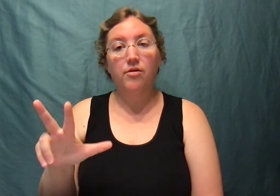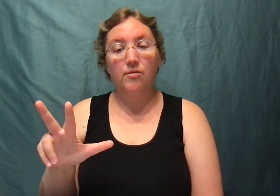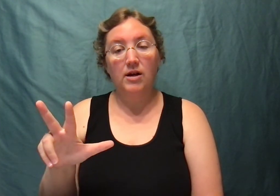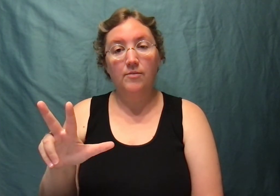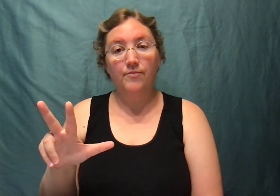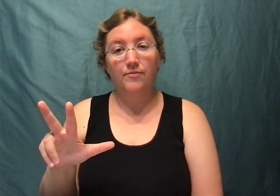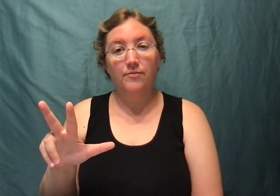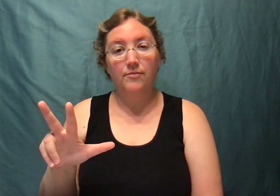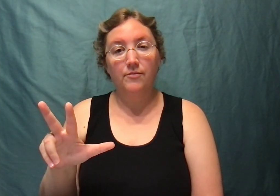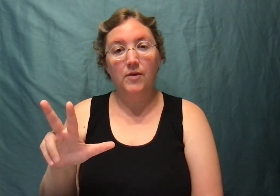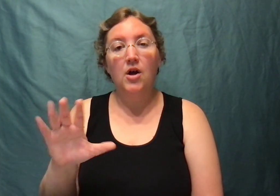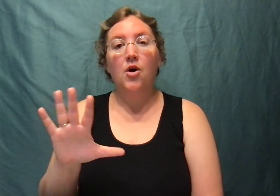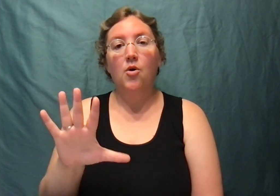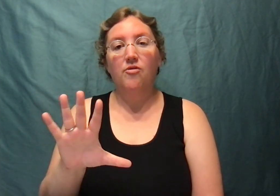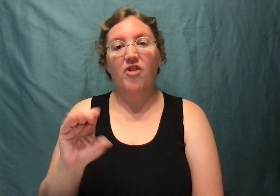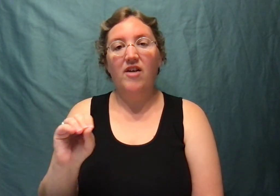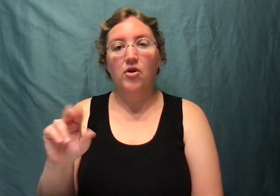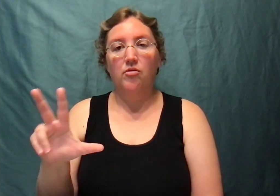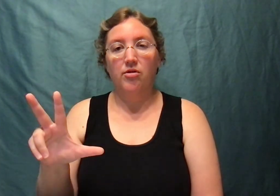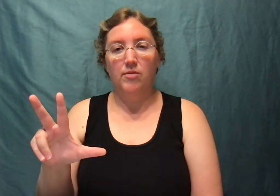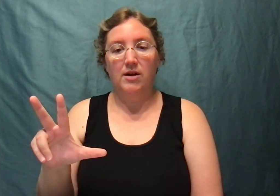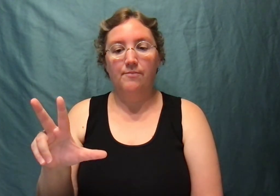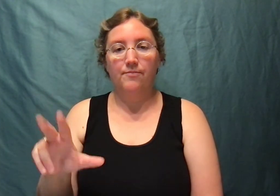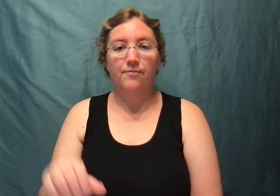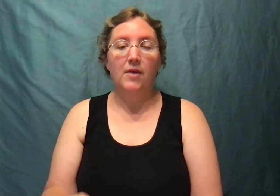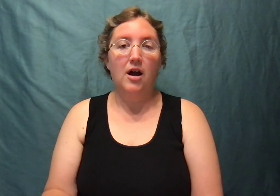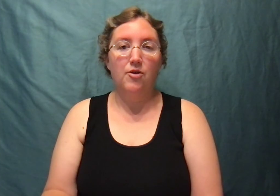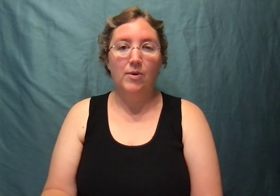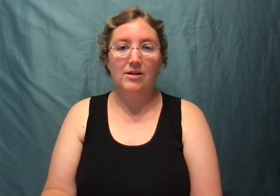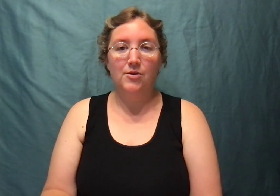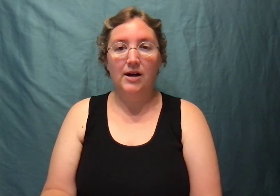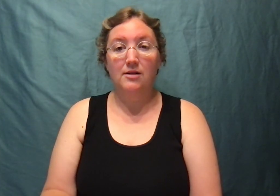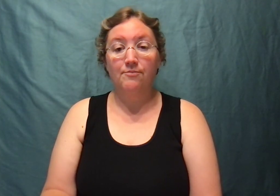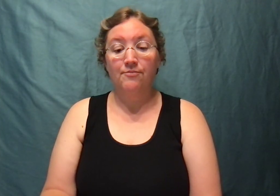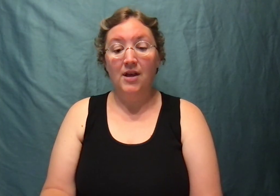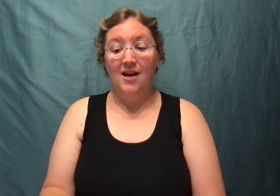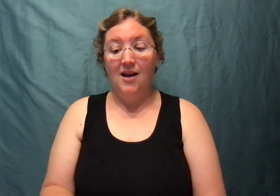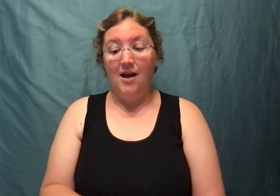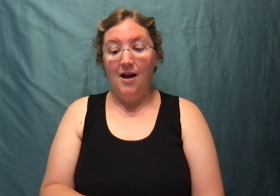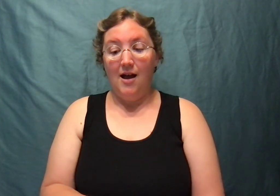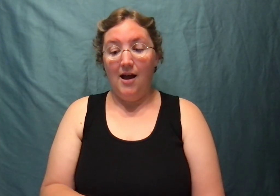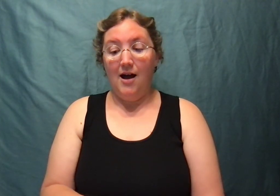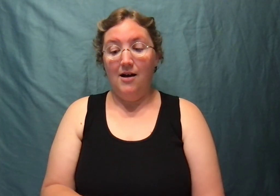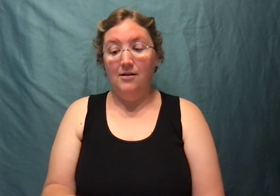503, or 503. Either way is correct. And